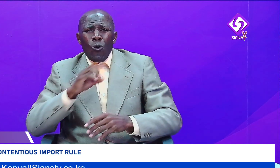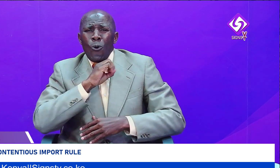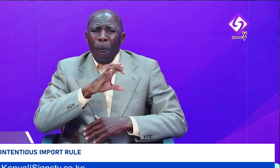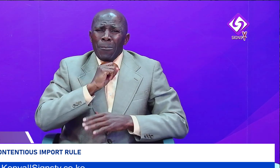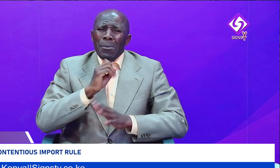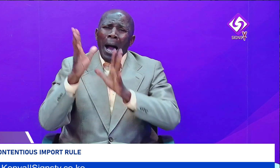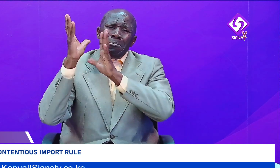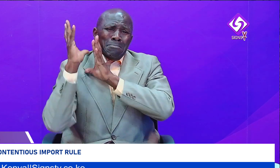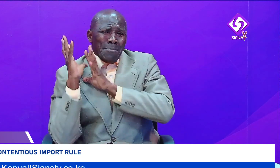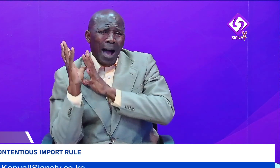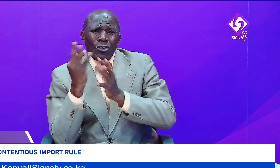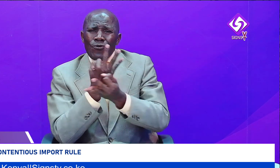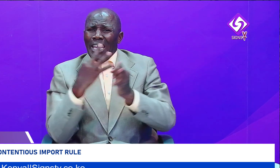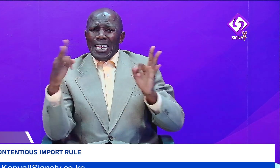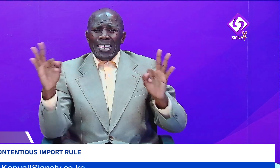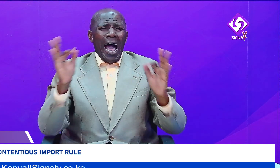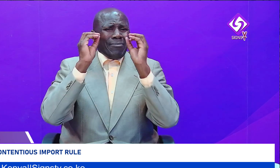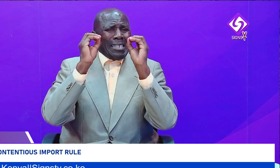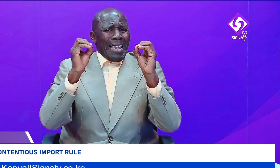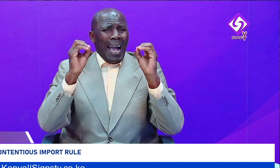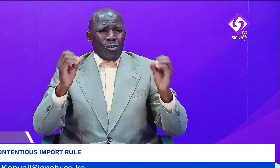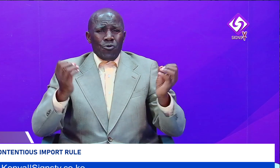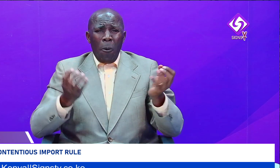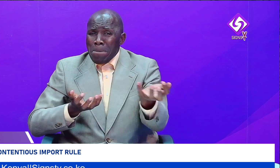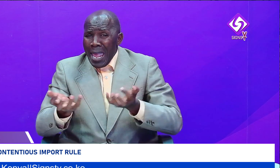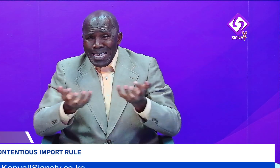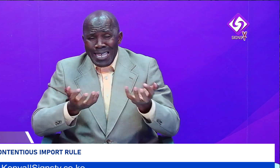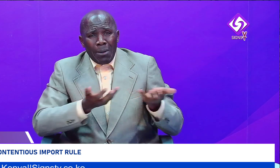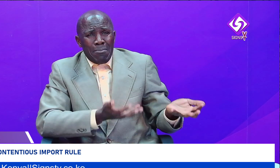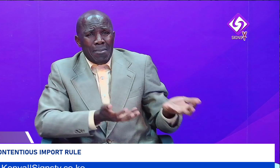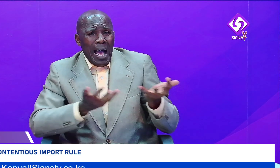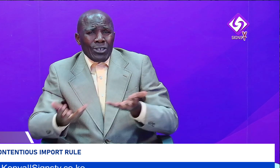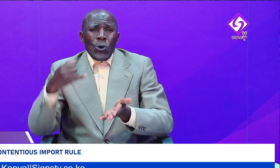In its new guidance, the taxman has eased the compliance